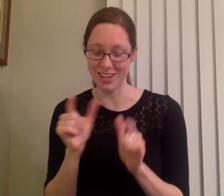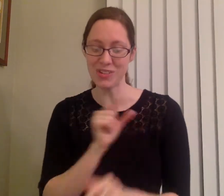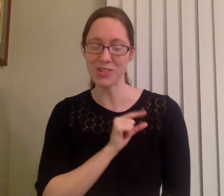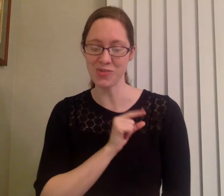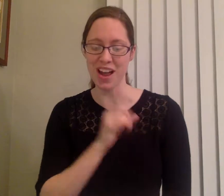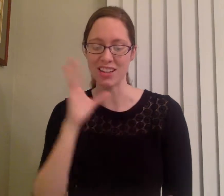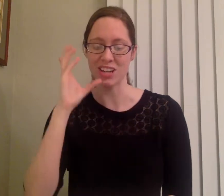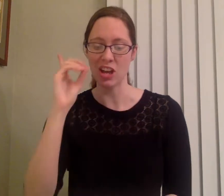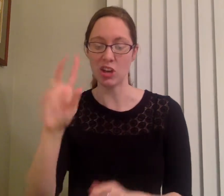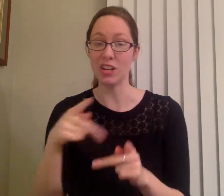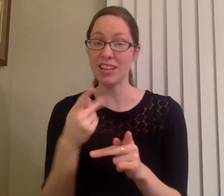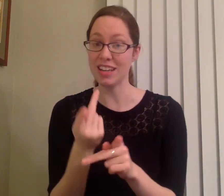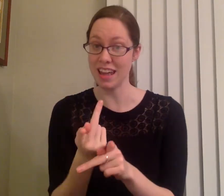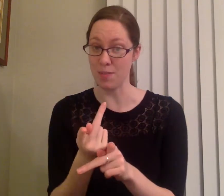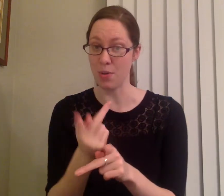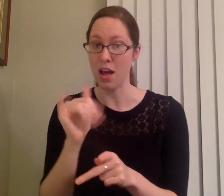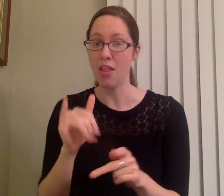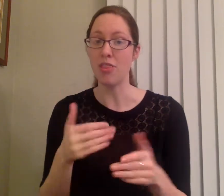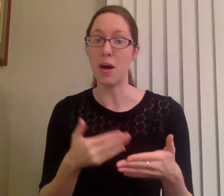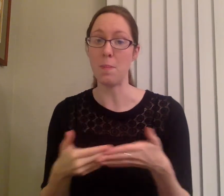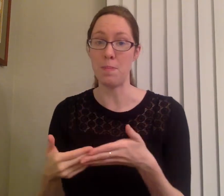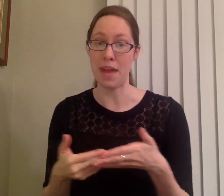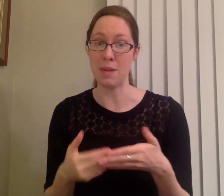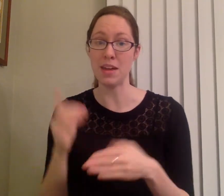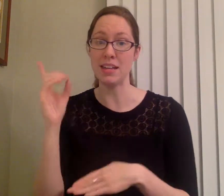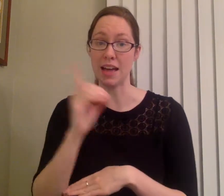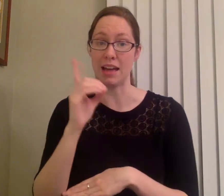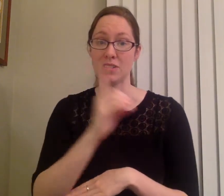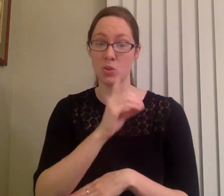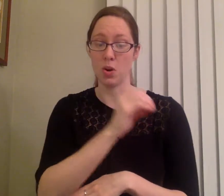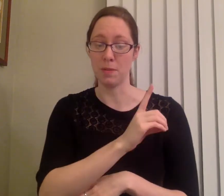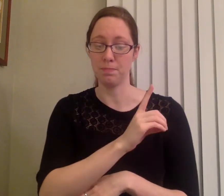Little Grunt could keep the baby dinosaur.